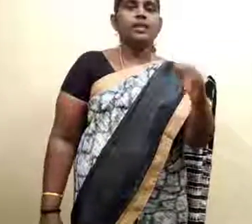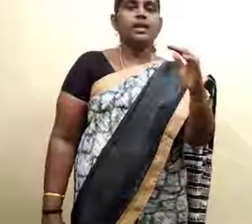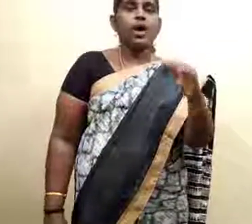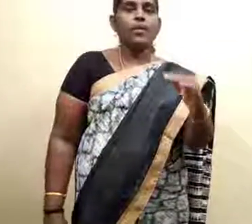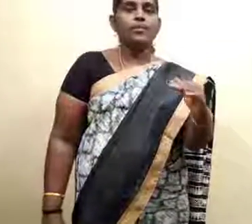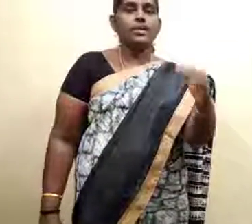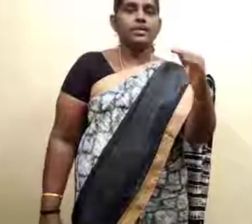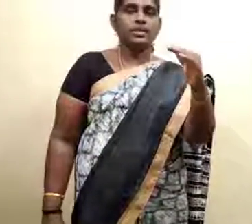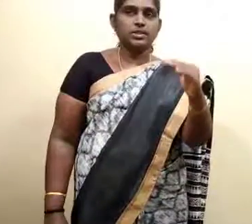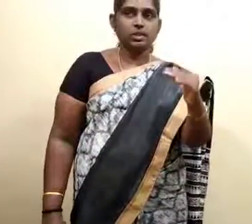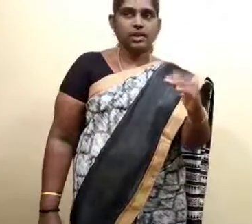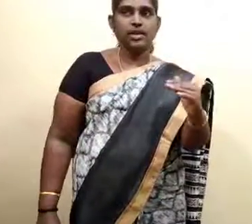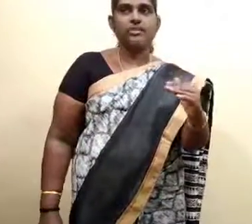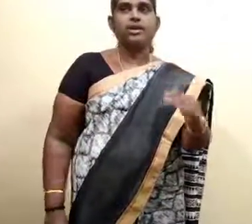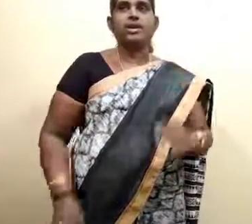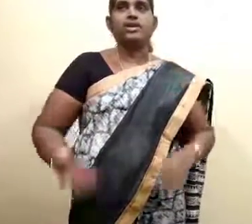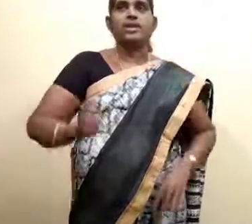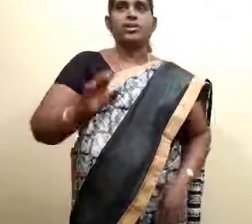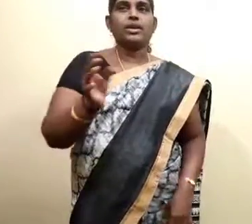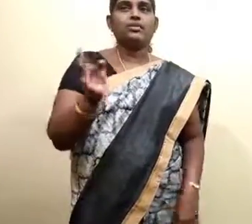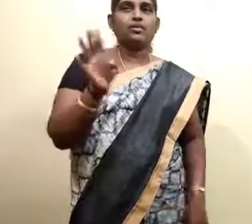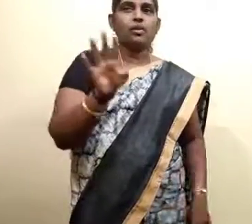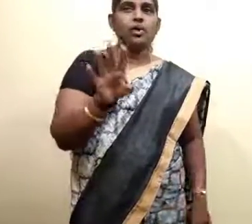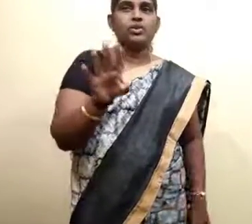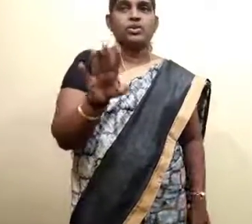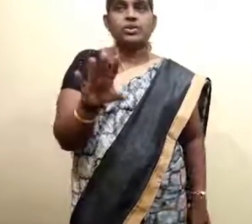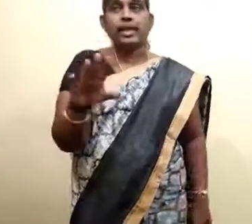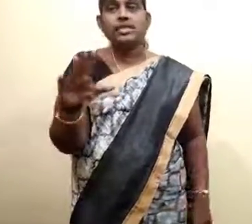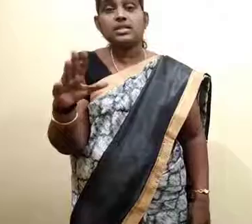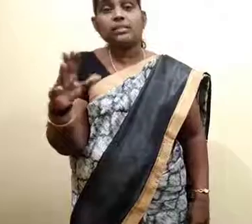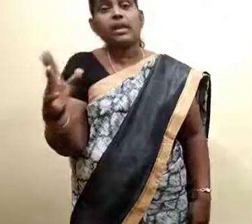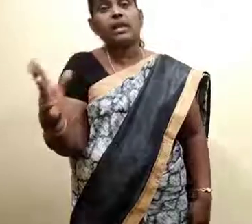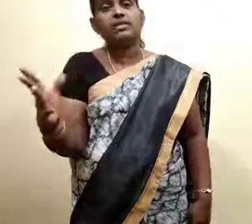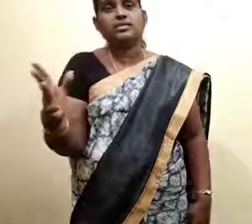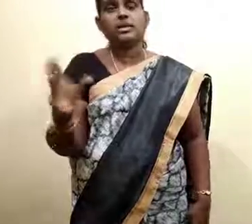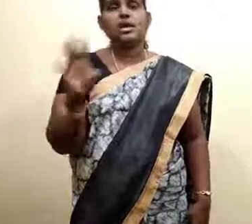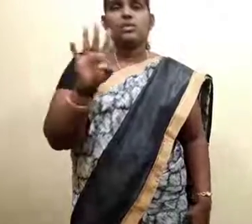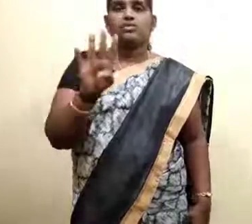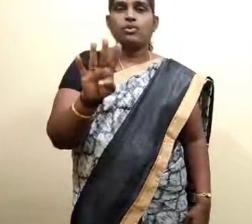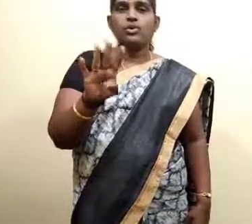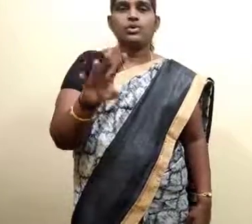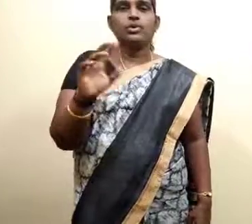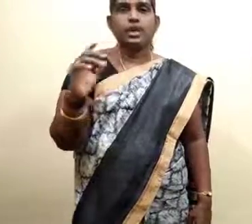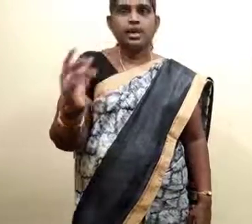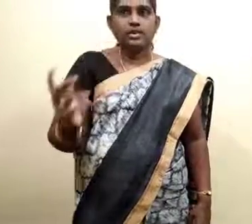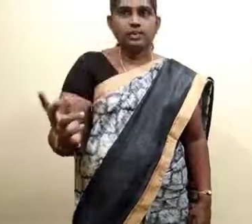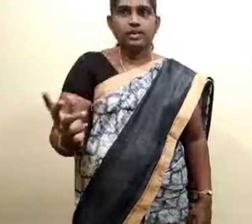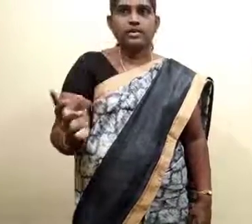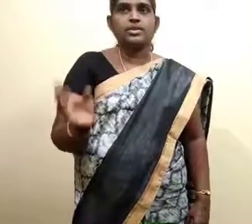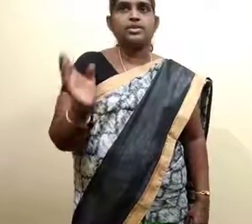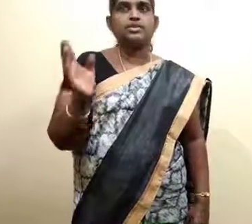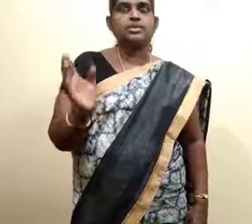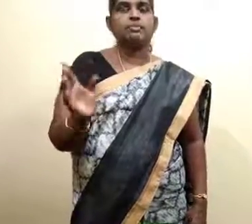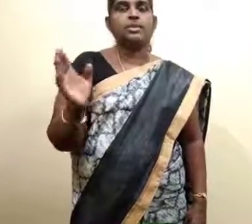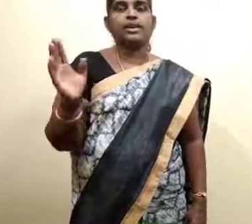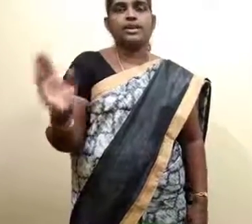Manually operated spinning wheel required 4 to 8 spinners. 4 to 8 spinners to supply